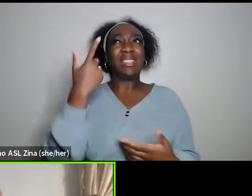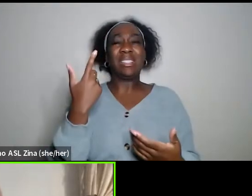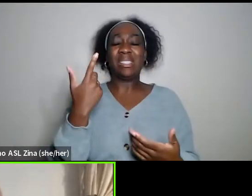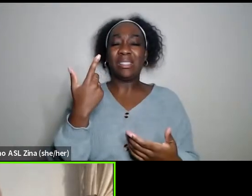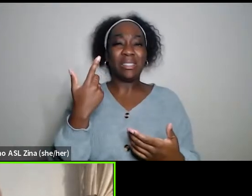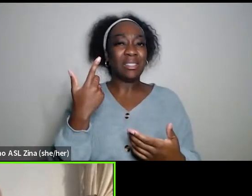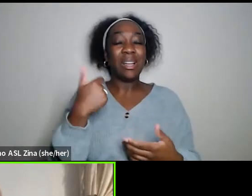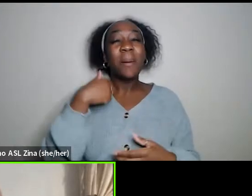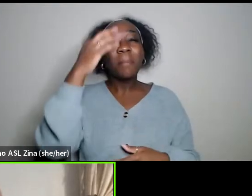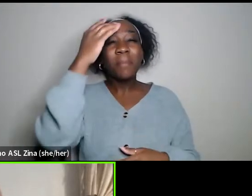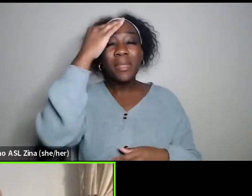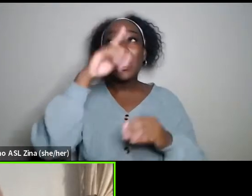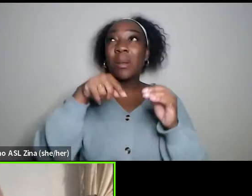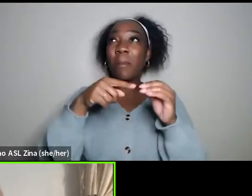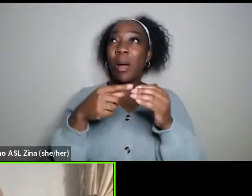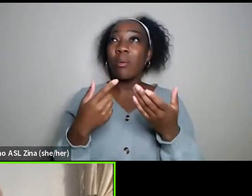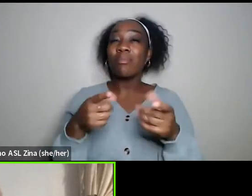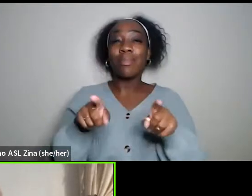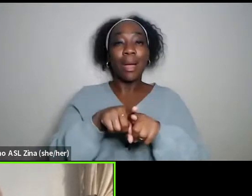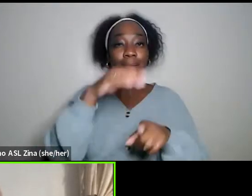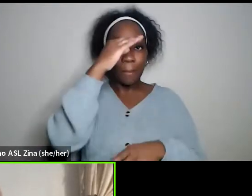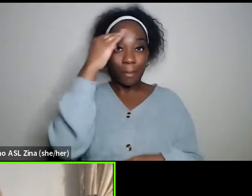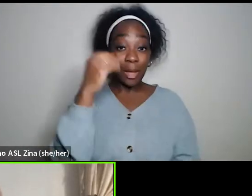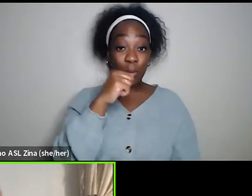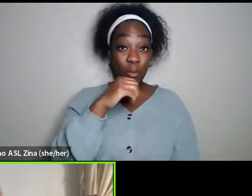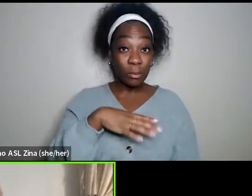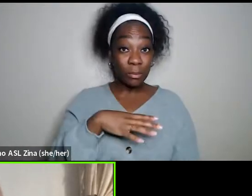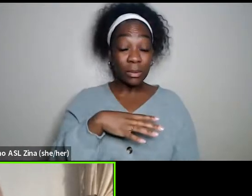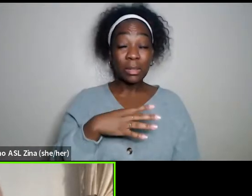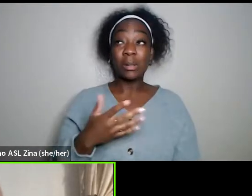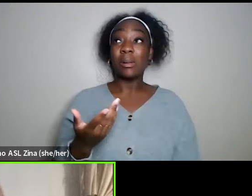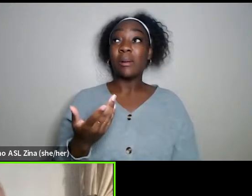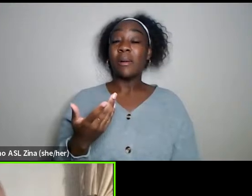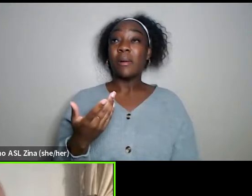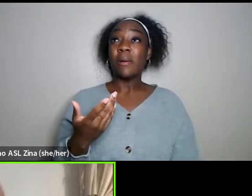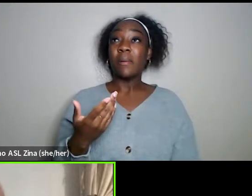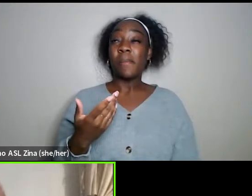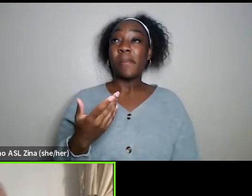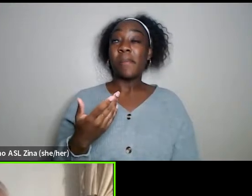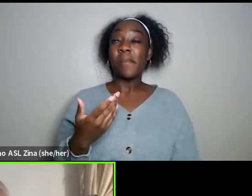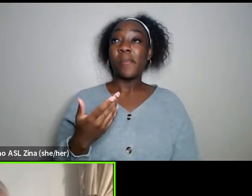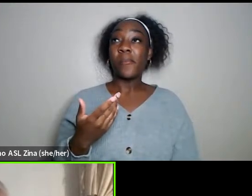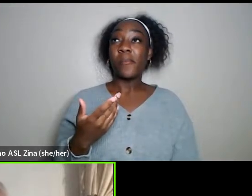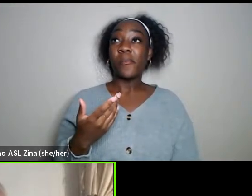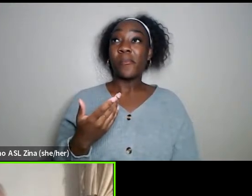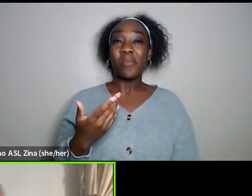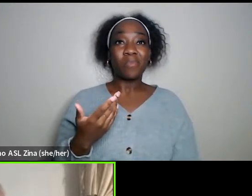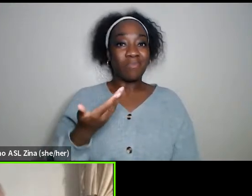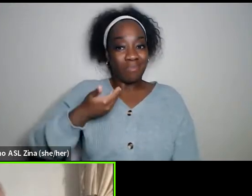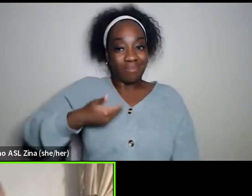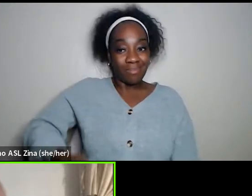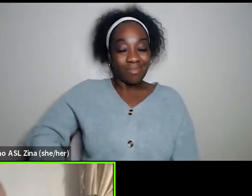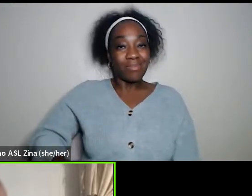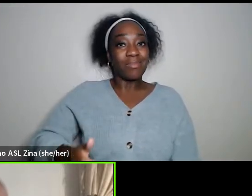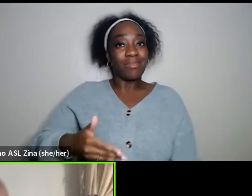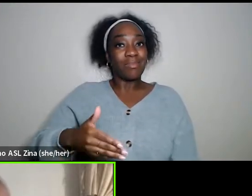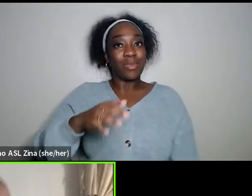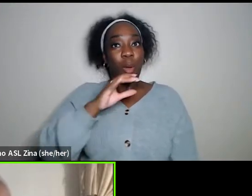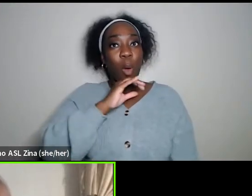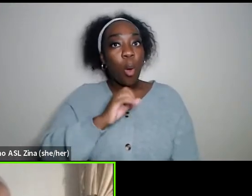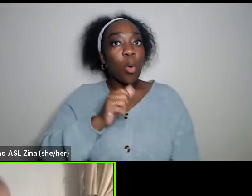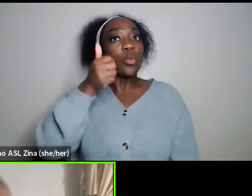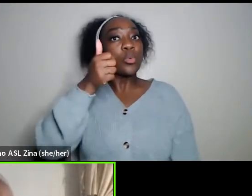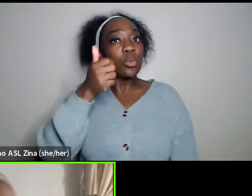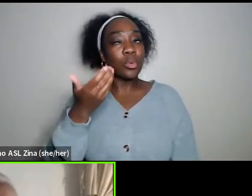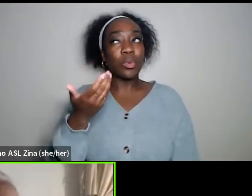in terms of, as a Black woman, I'm looking at as an elder. I could have